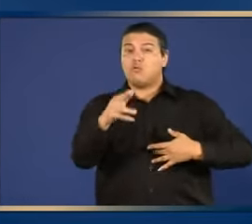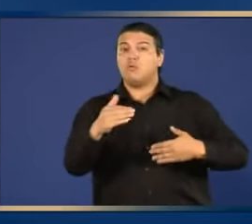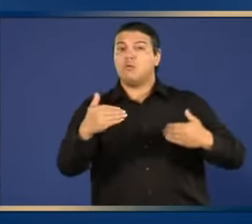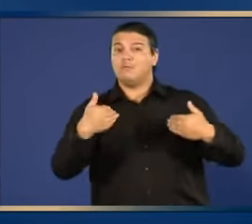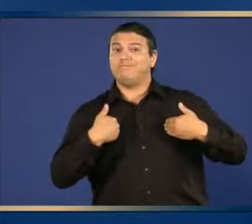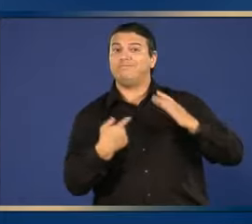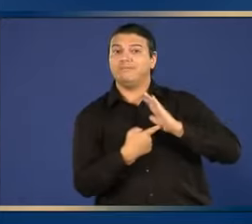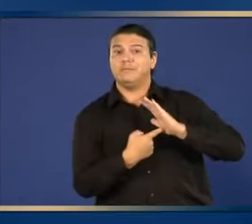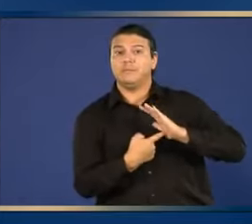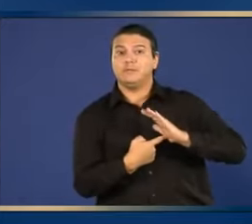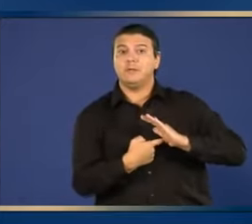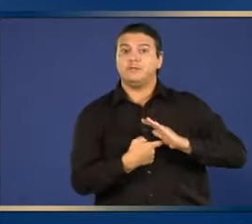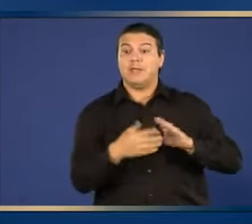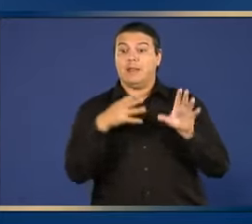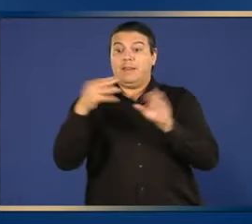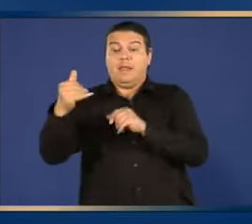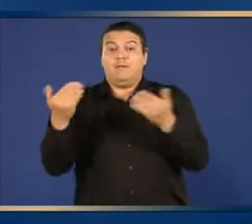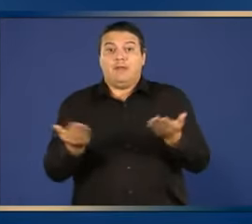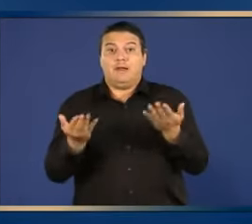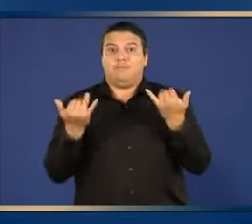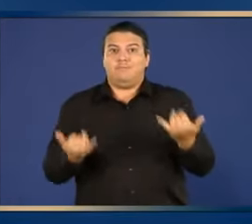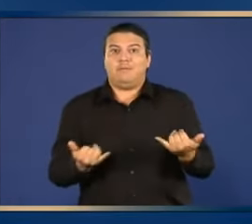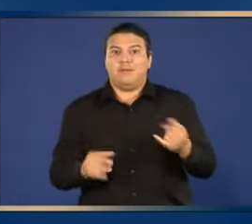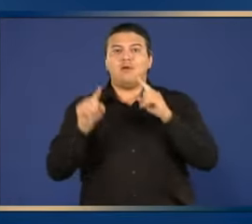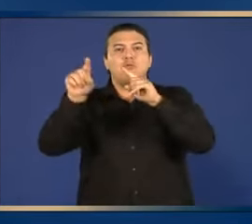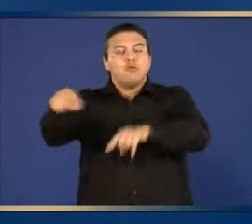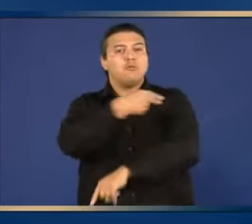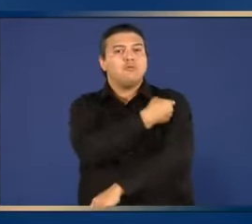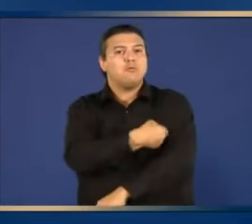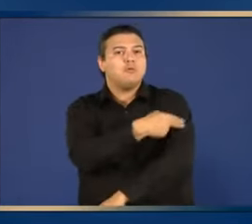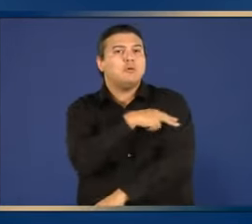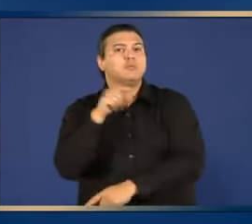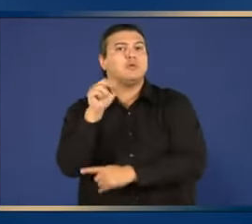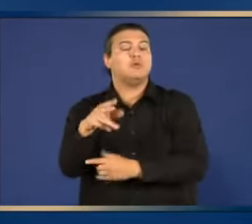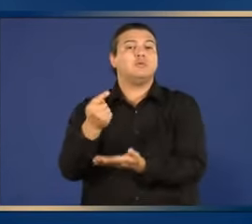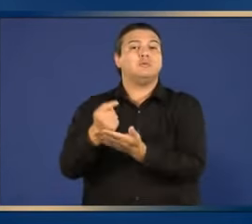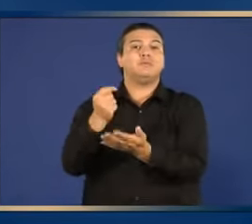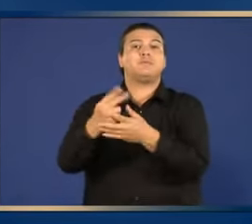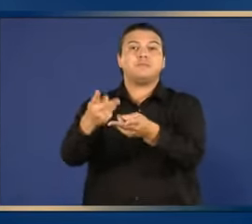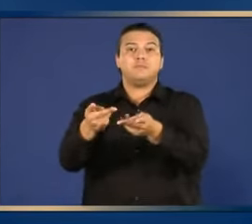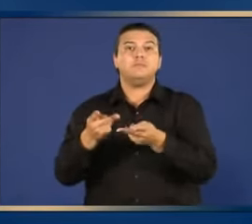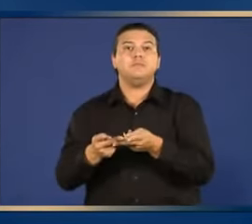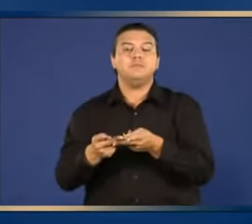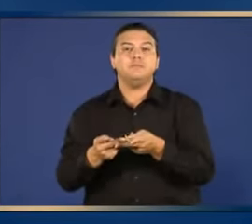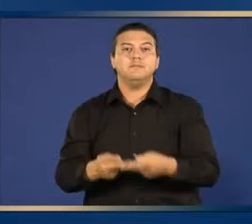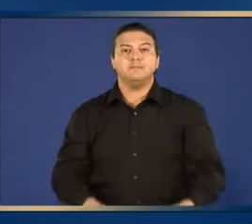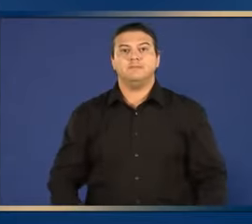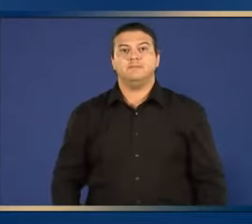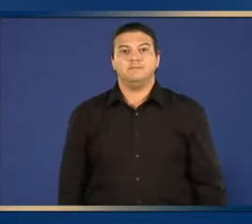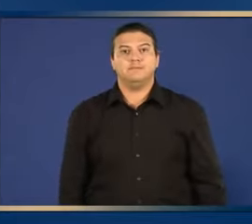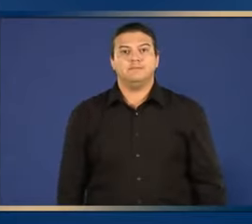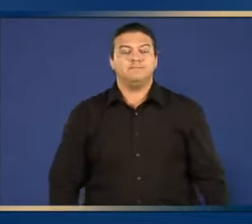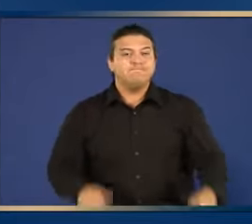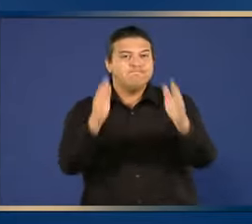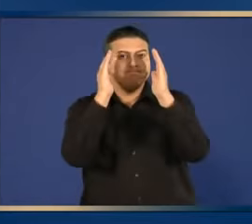Look or listen for instructions on how to get to the nearest hospital or treatment center.